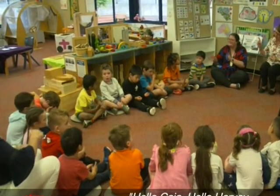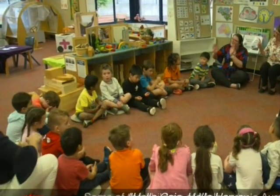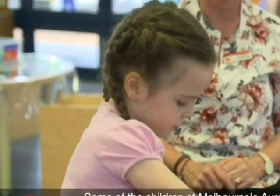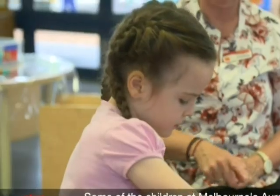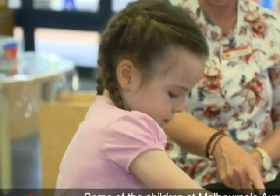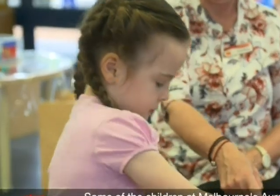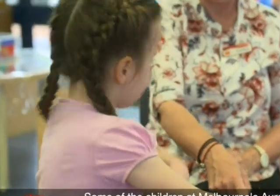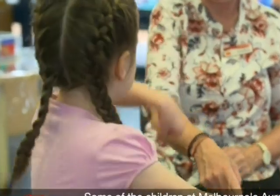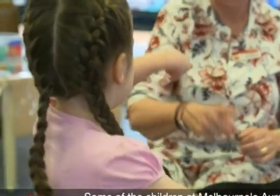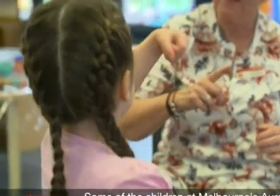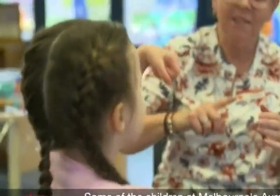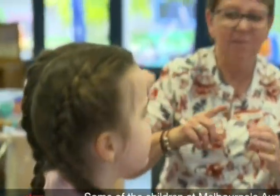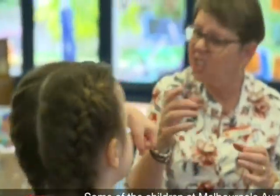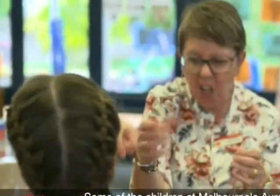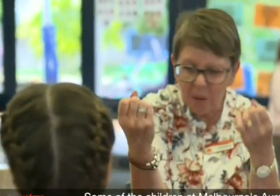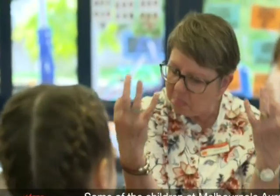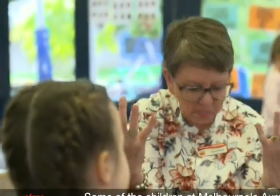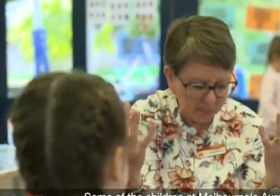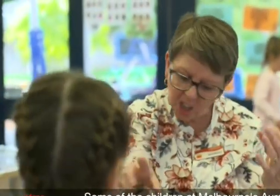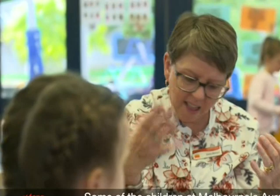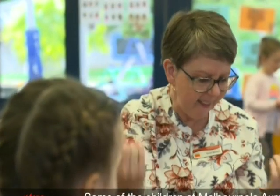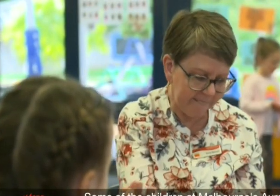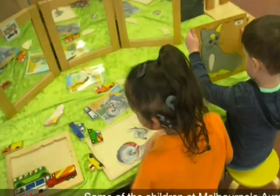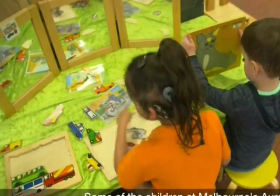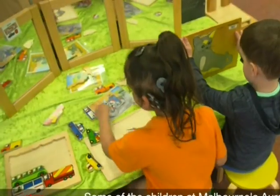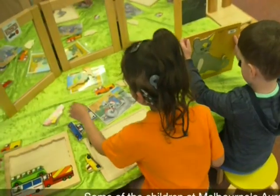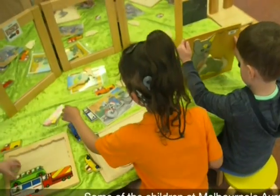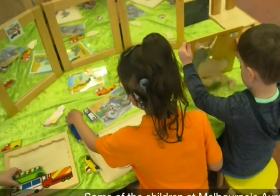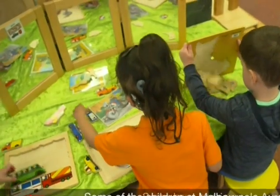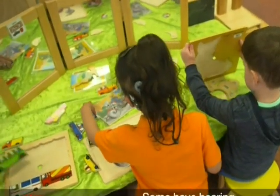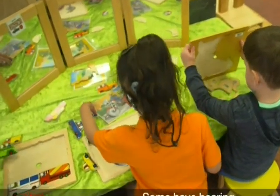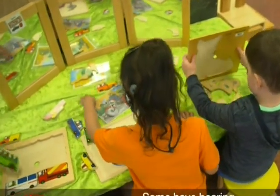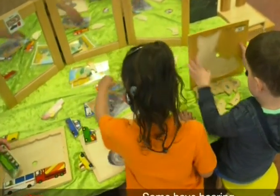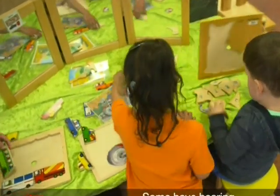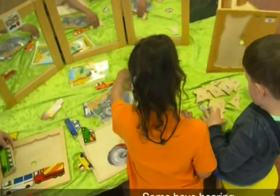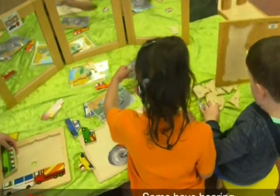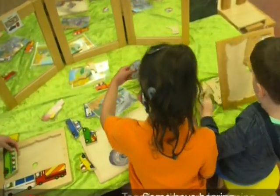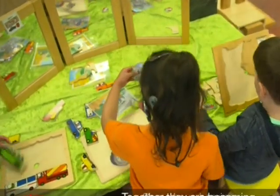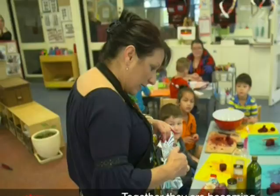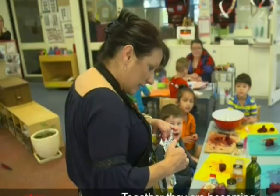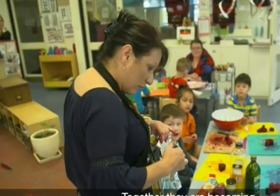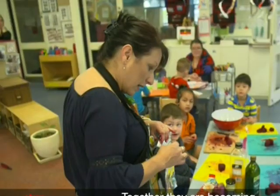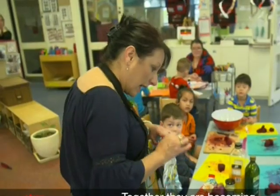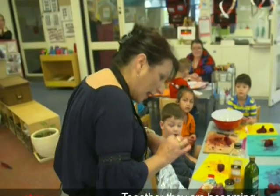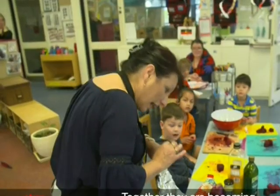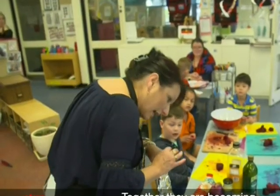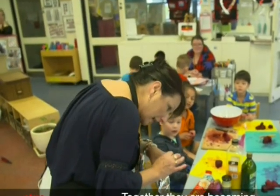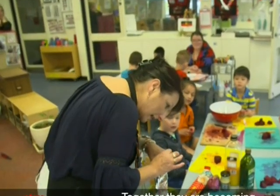Some of the children at Melbourne's Aurora School Community Kindergarten are deaf. Some have hearing. Together, they're becoming